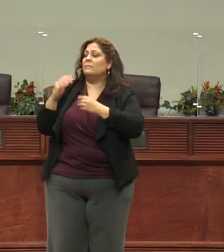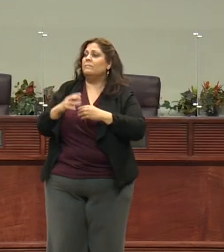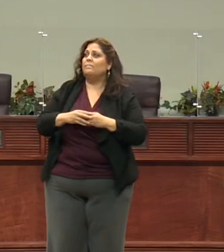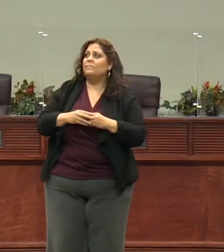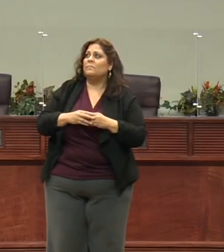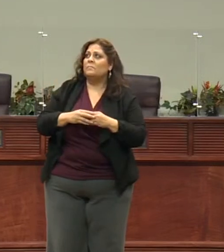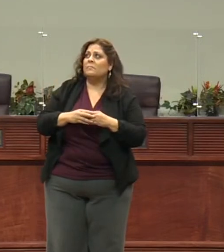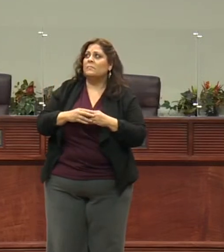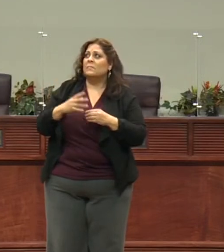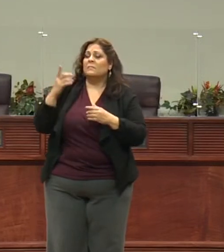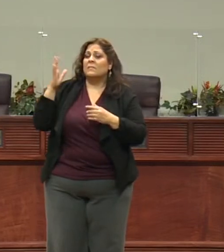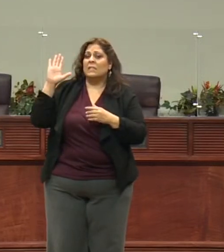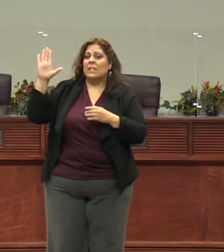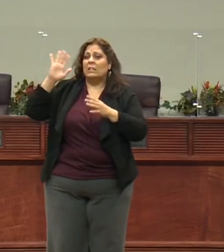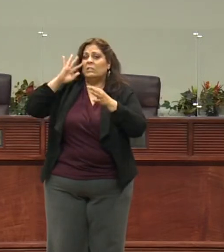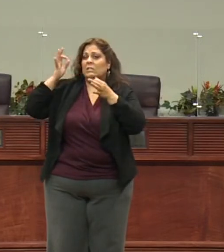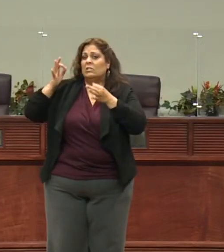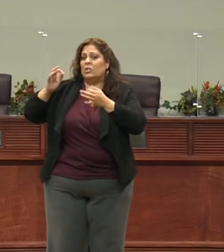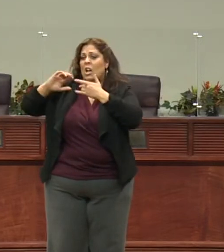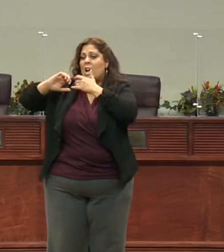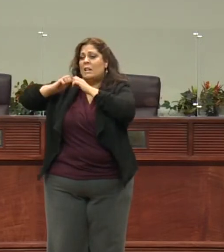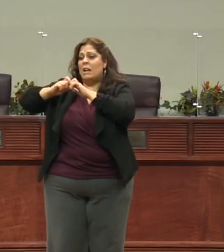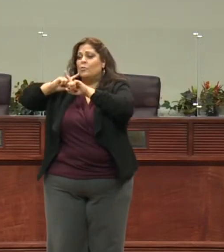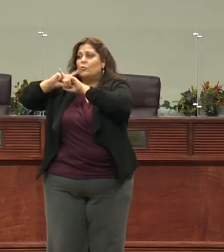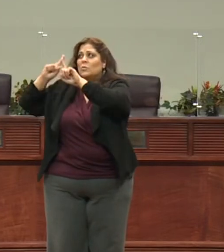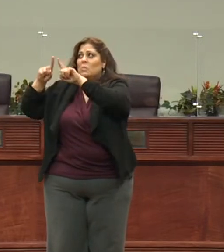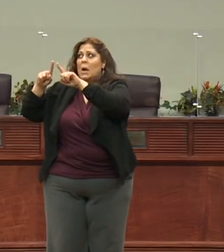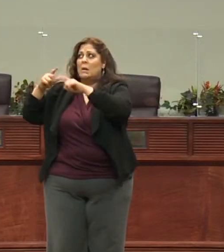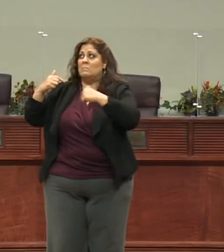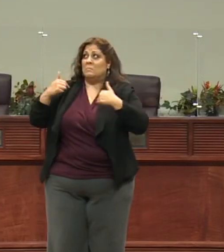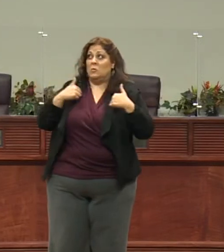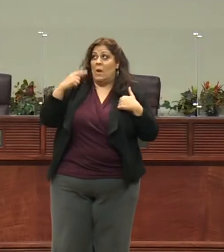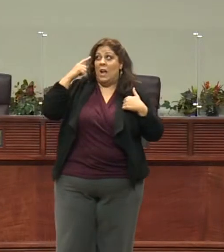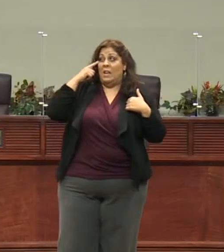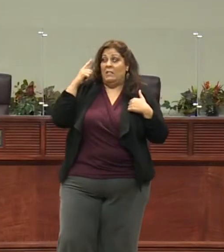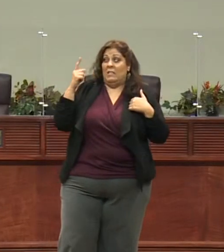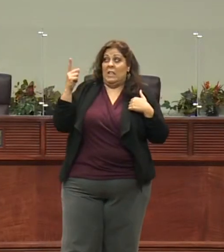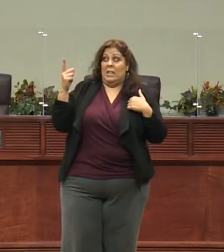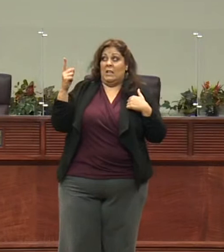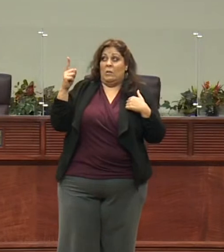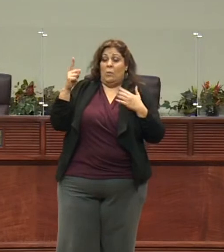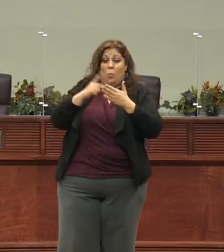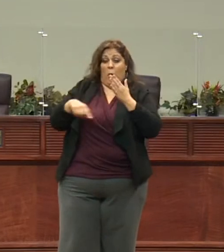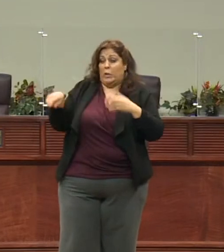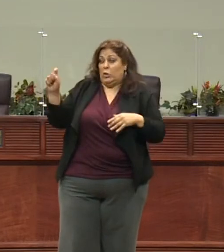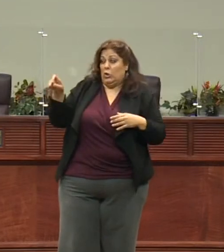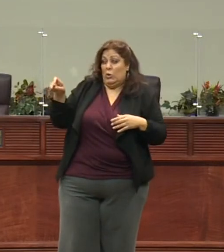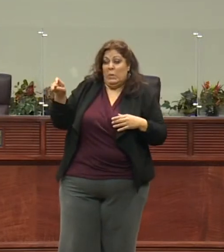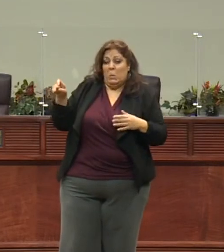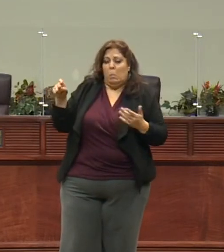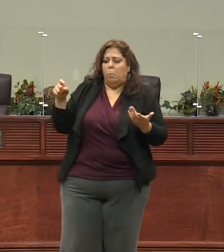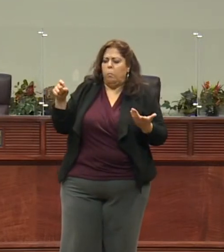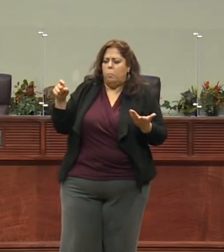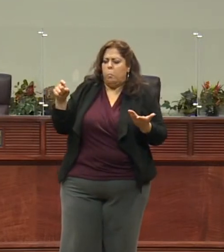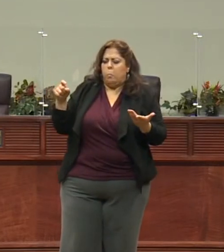methods of responding to this has not been what I thought that it should be, especially here in recent times.